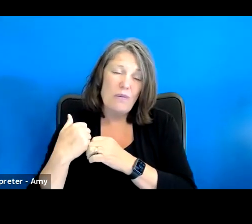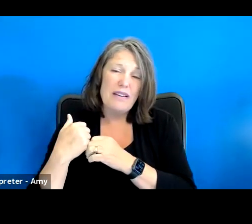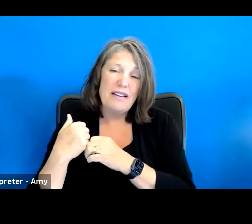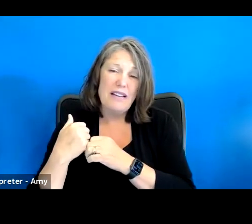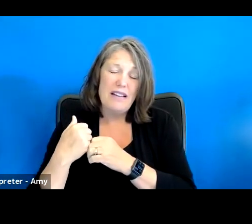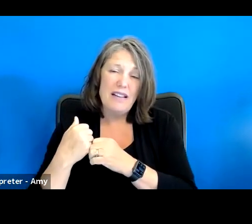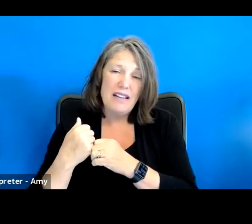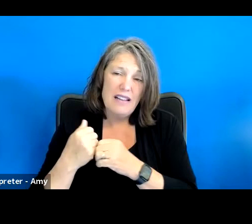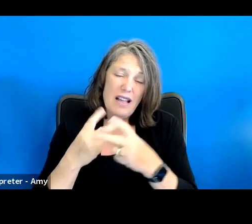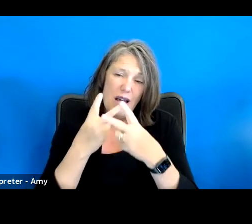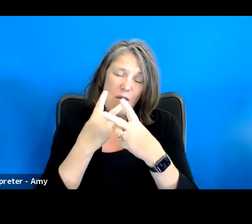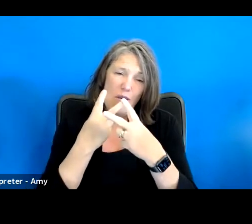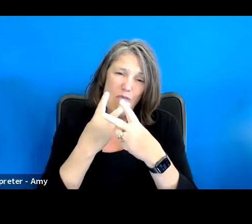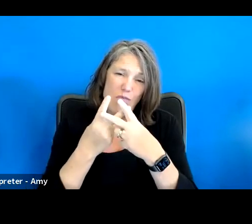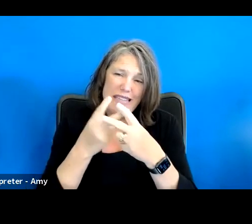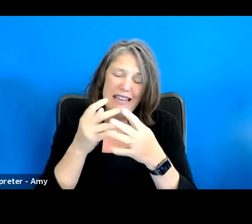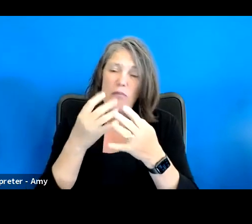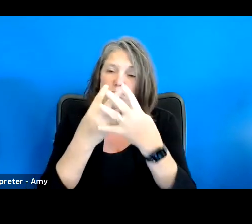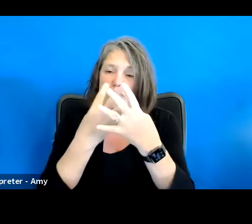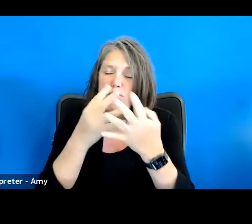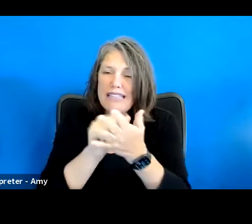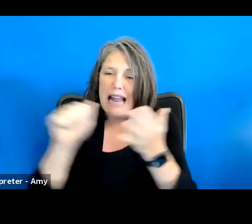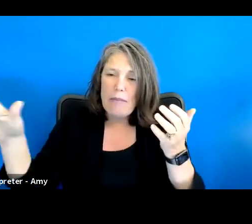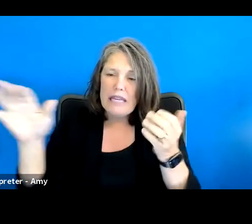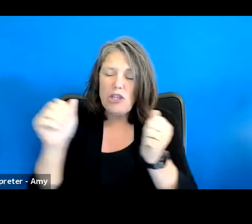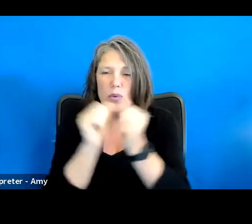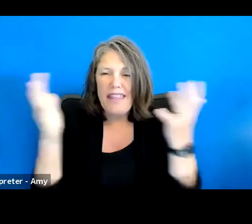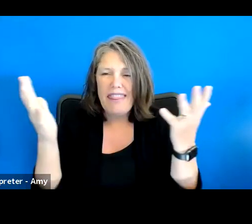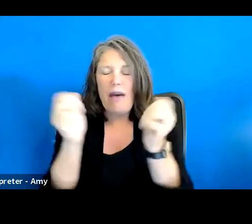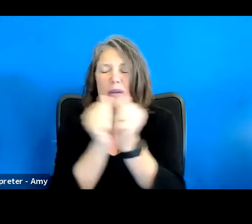prison abolition with a different guest,